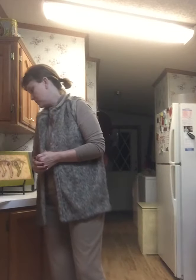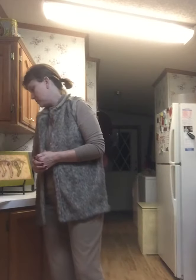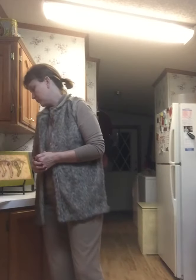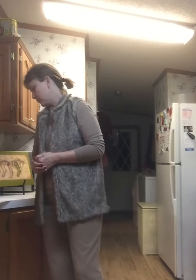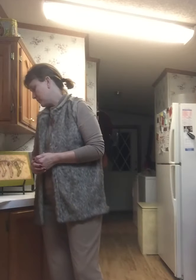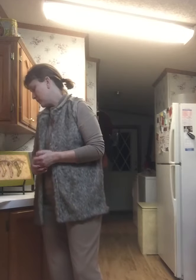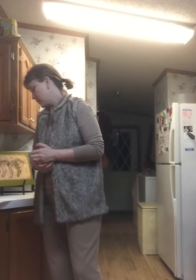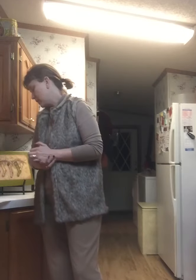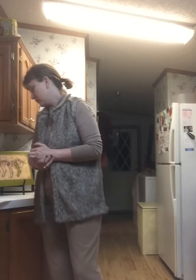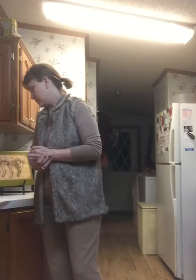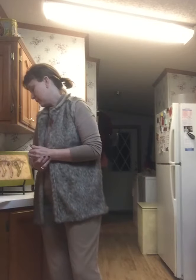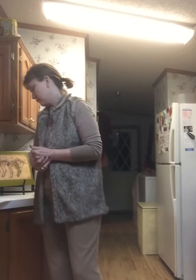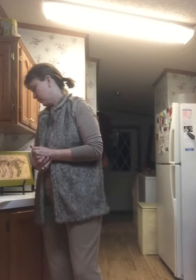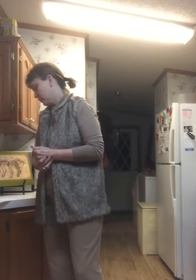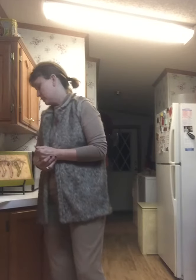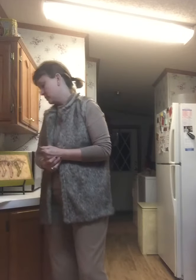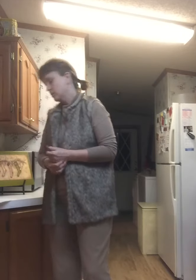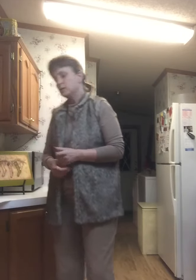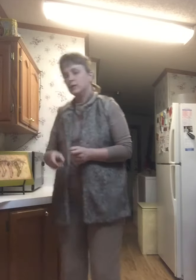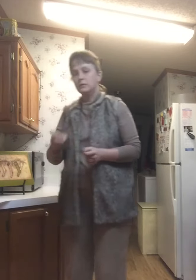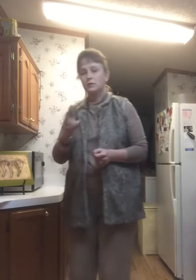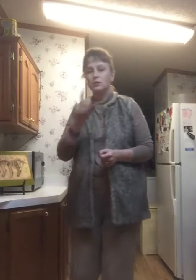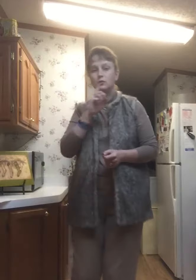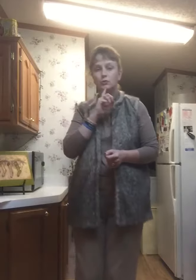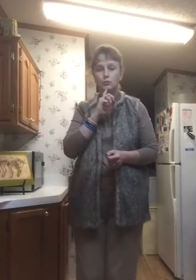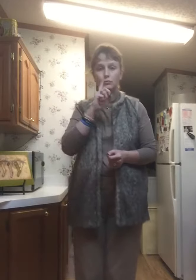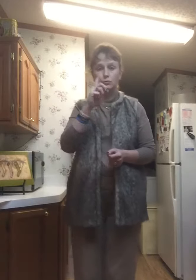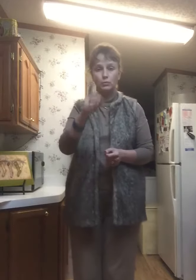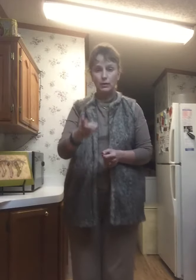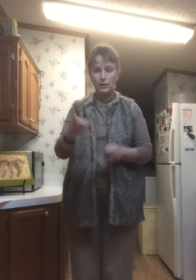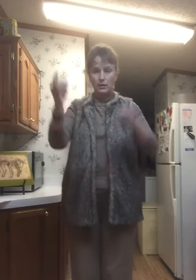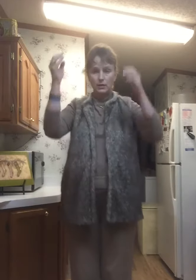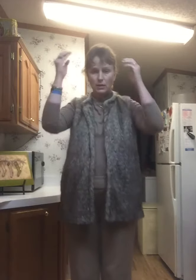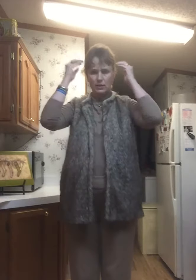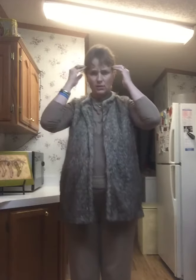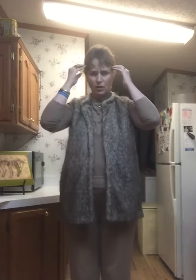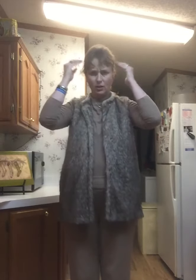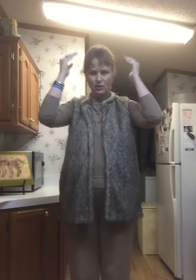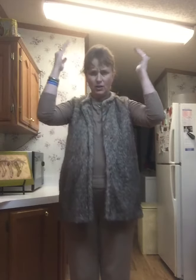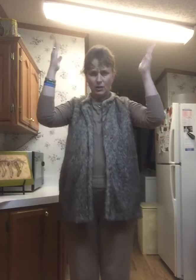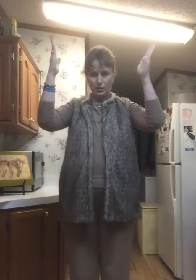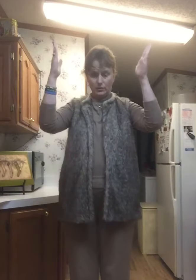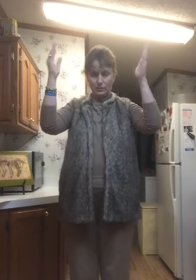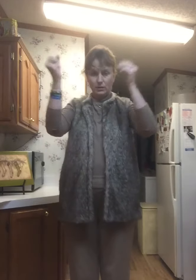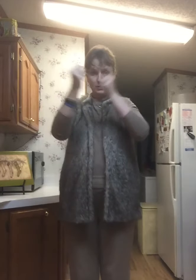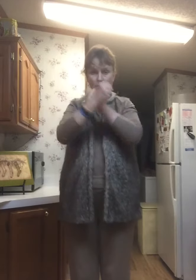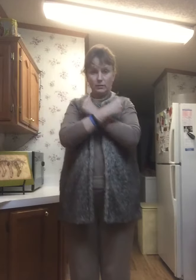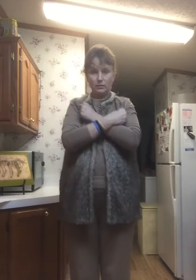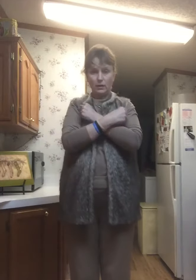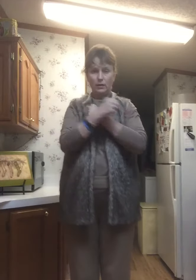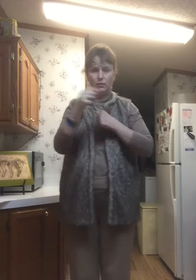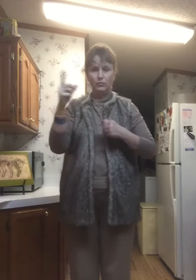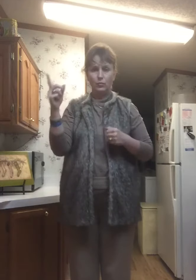So from the beginning of the second verse, it's truly he taught us to love